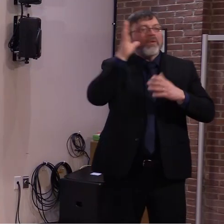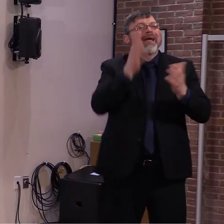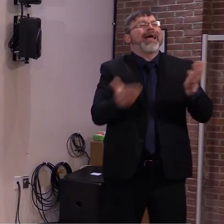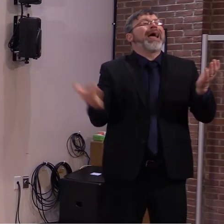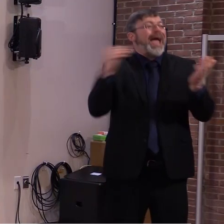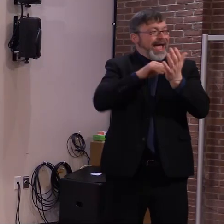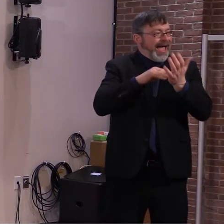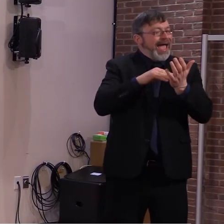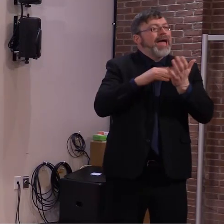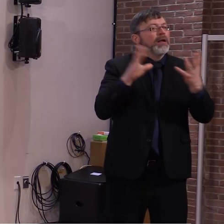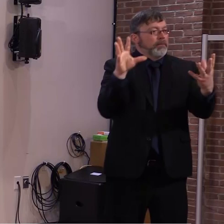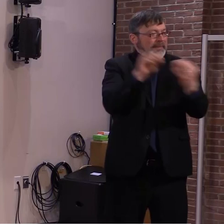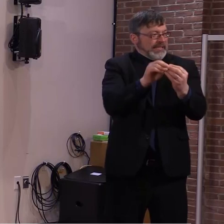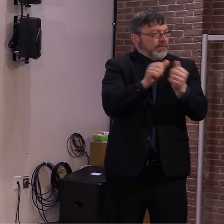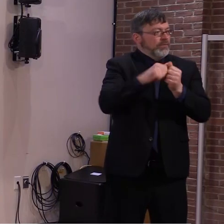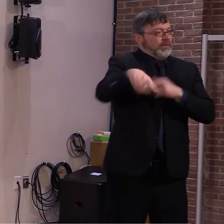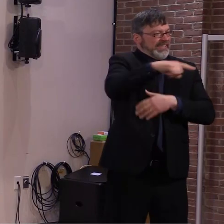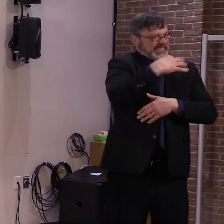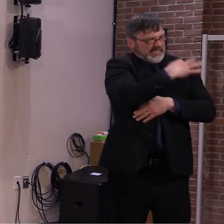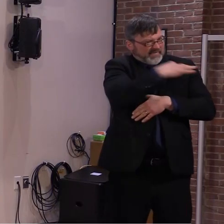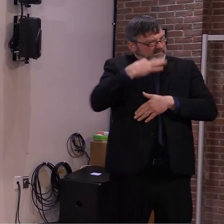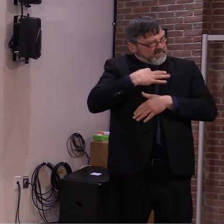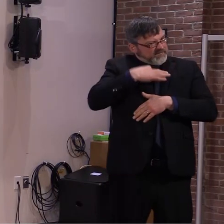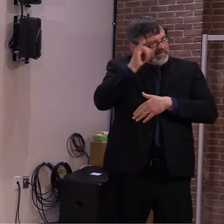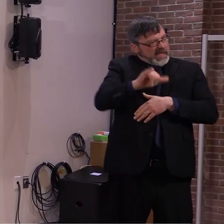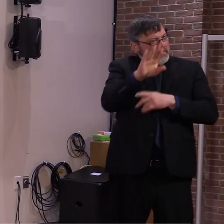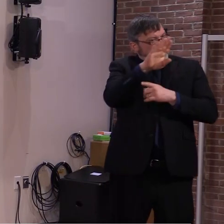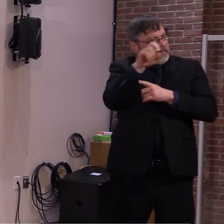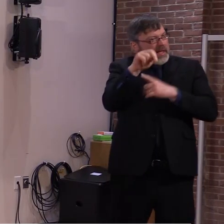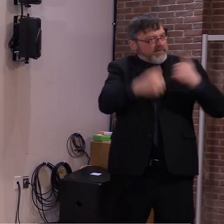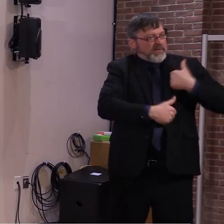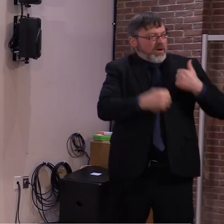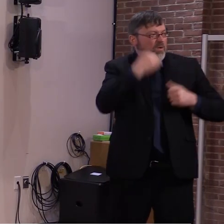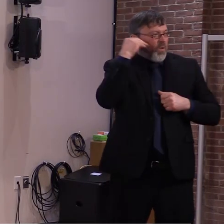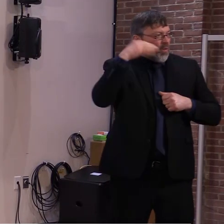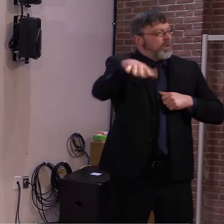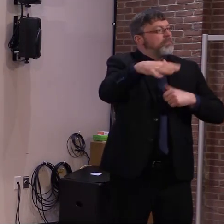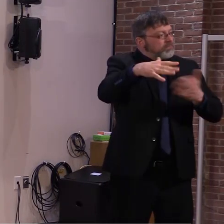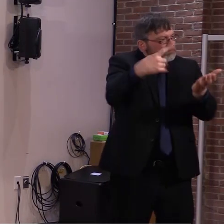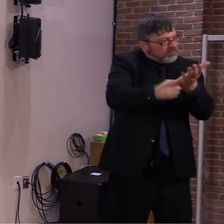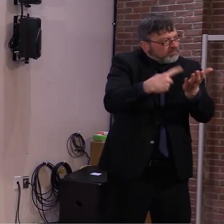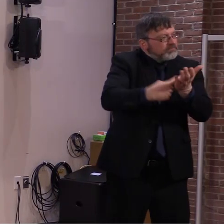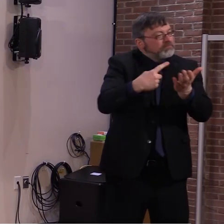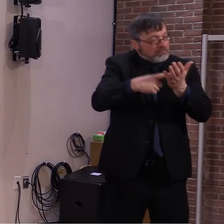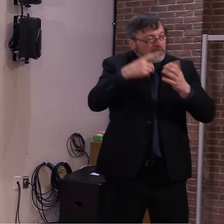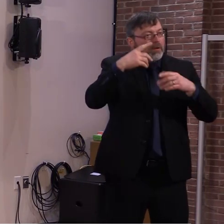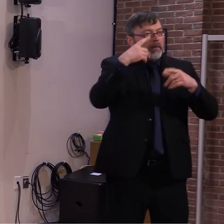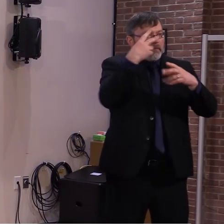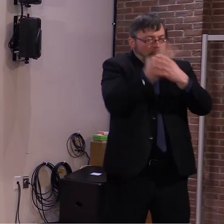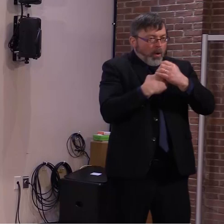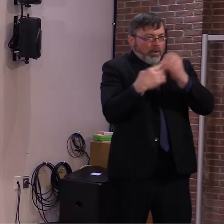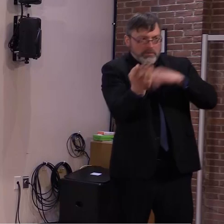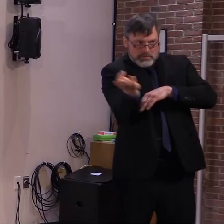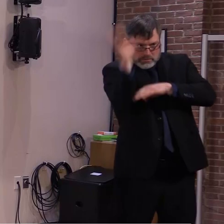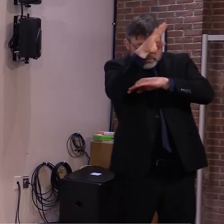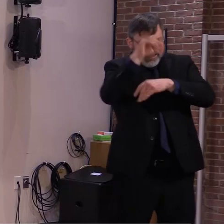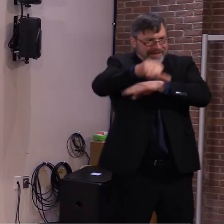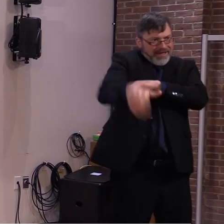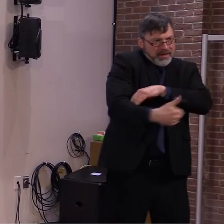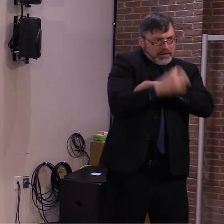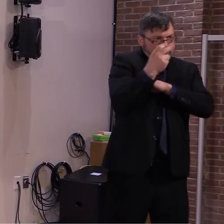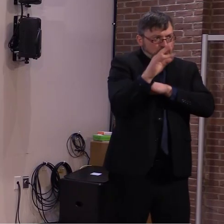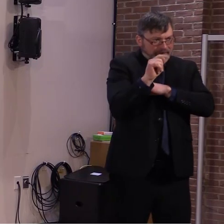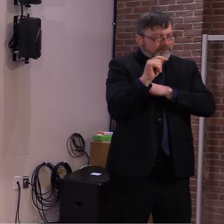we are able to speak with all shifts in an attempt to increase the percentage of vaccination with